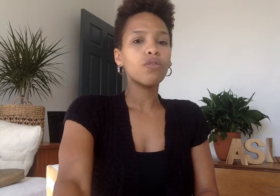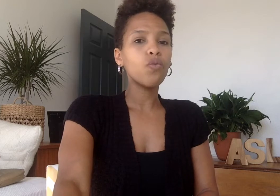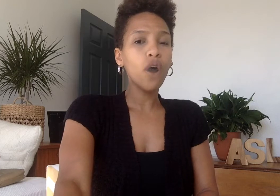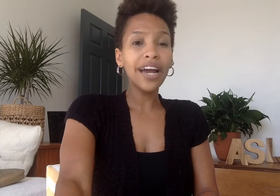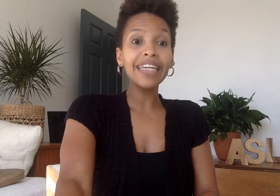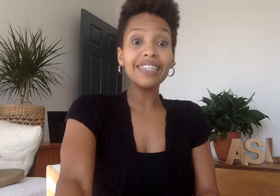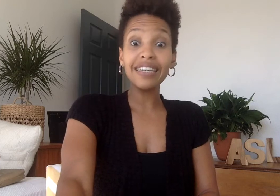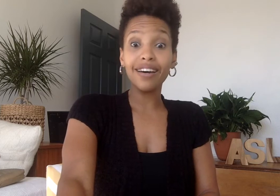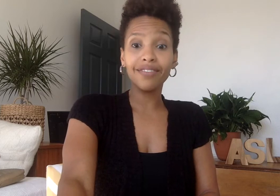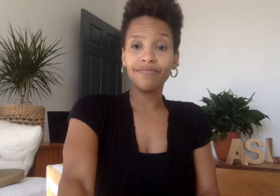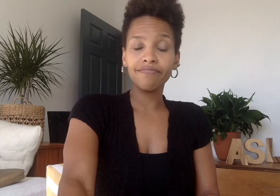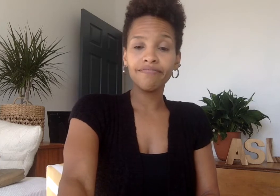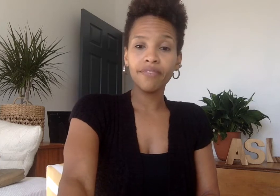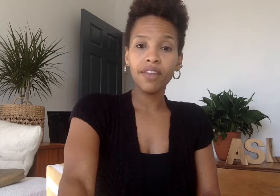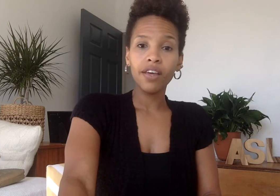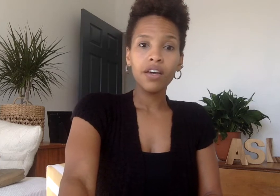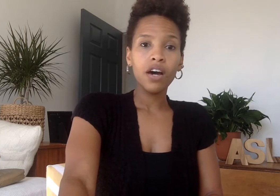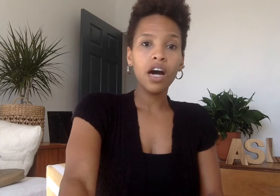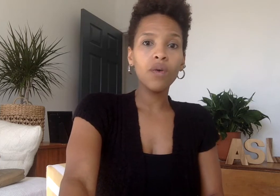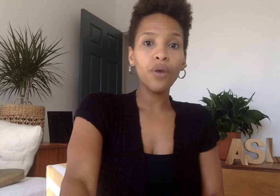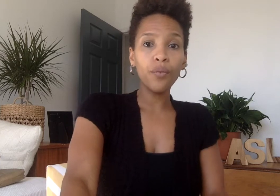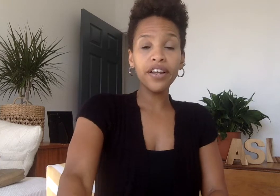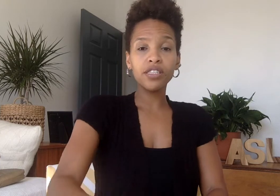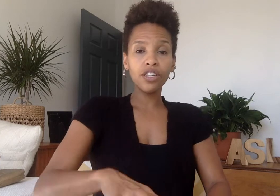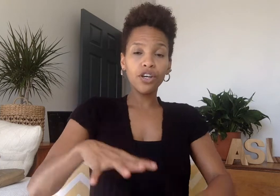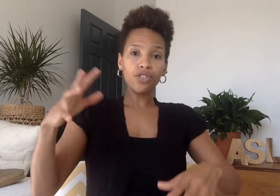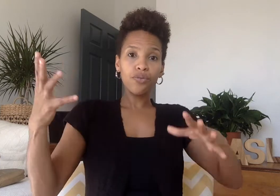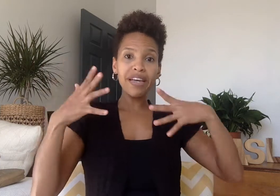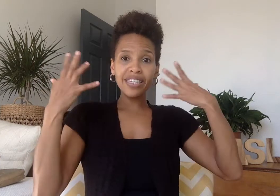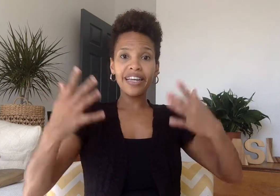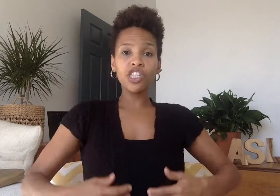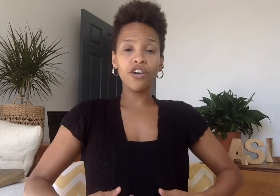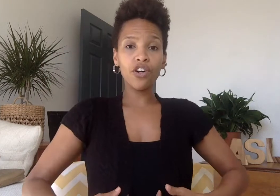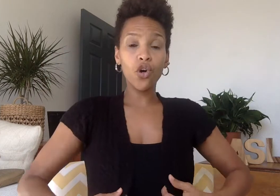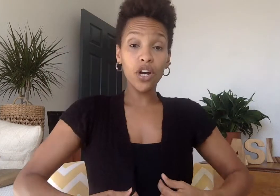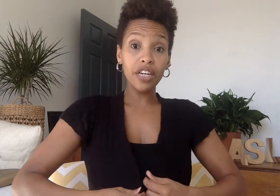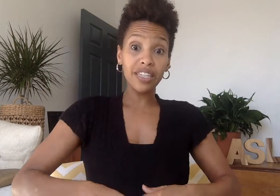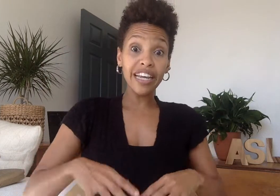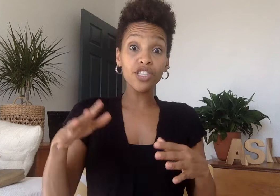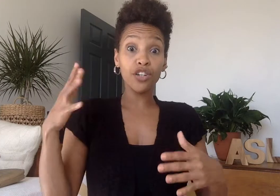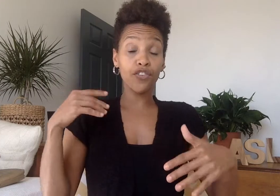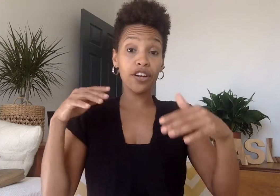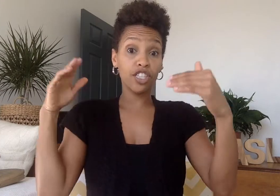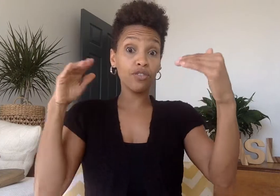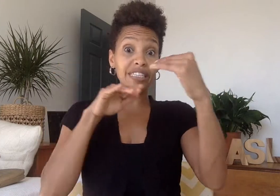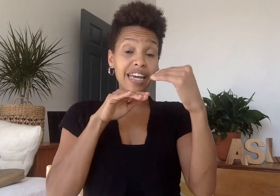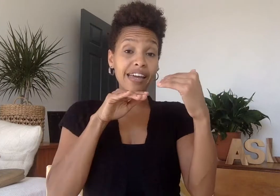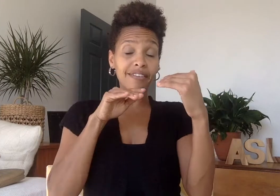one idea. And when it's, so it makes it's easier for us to retain.